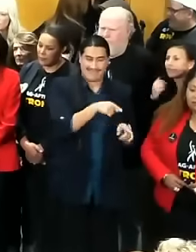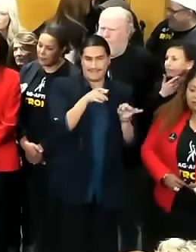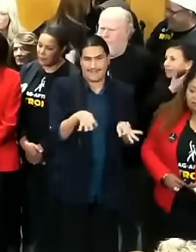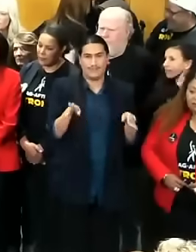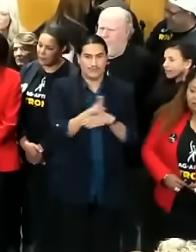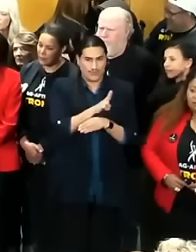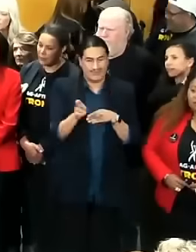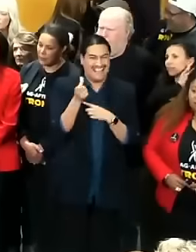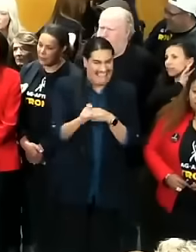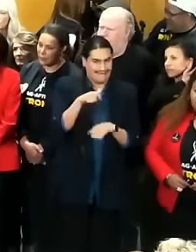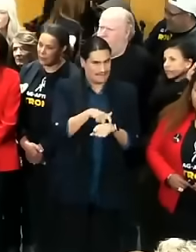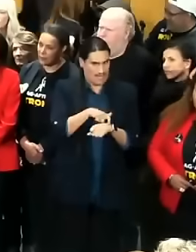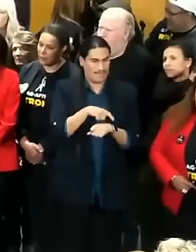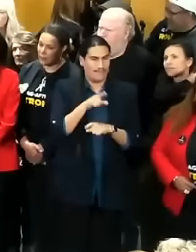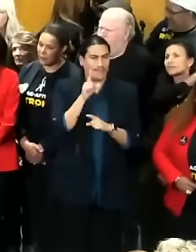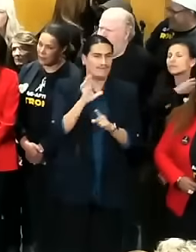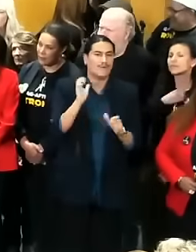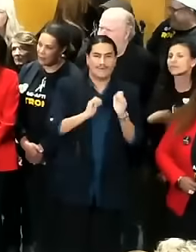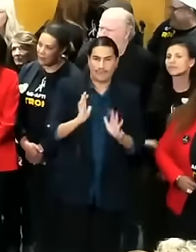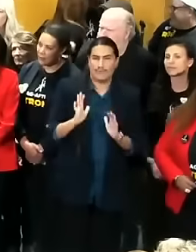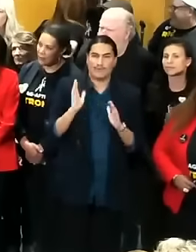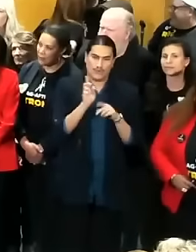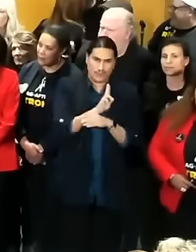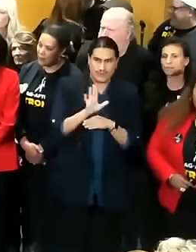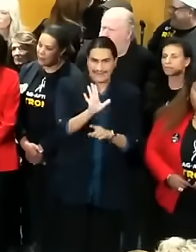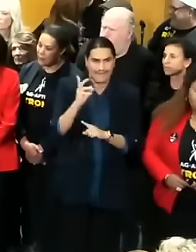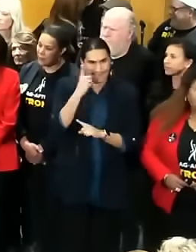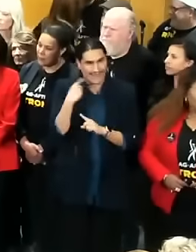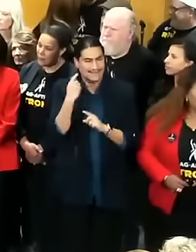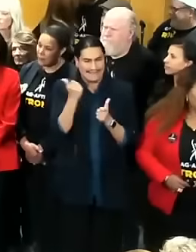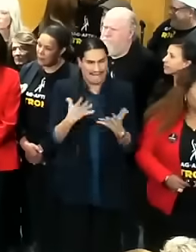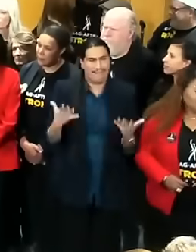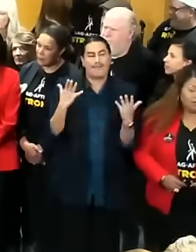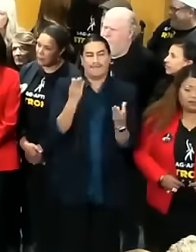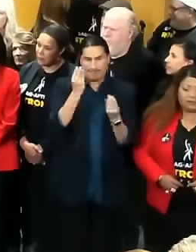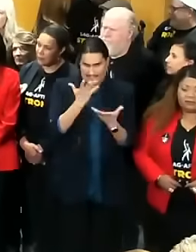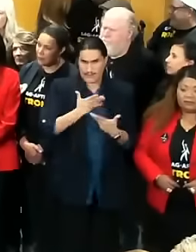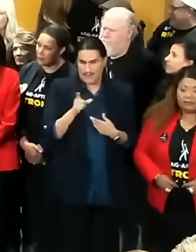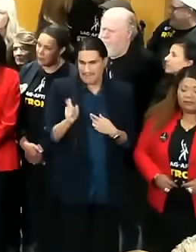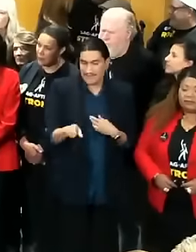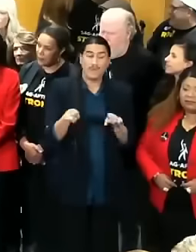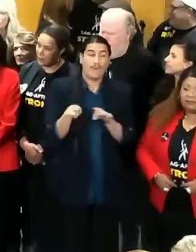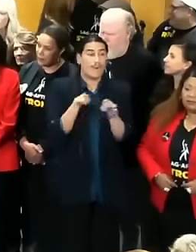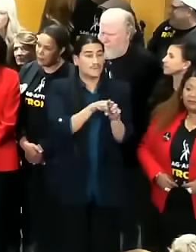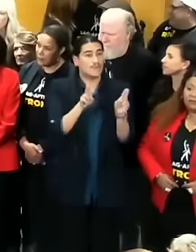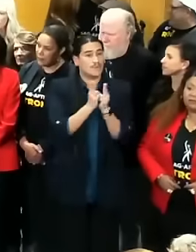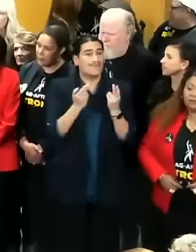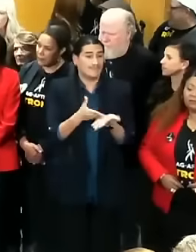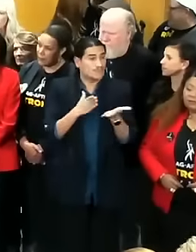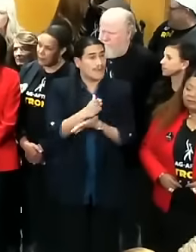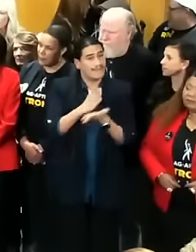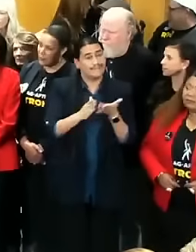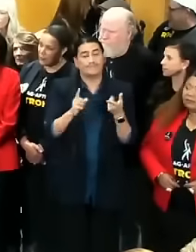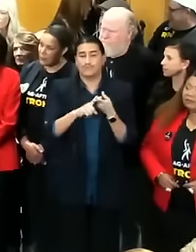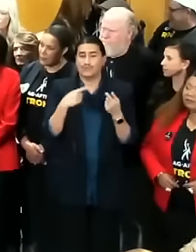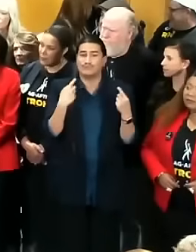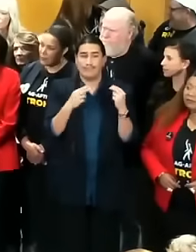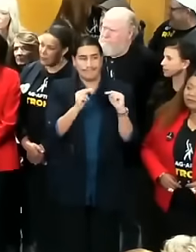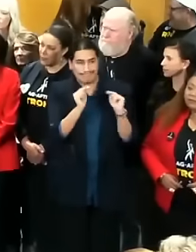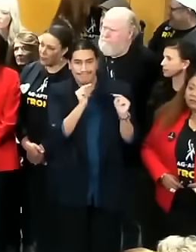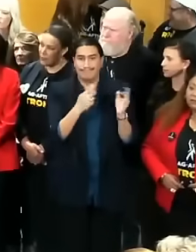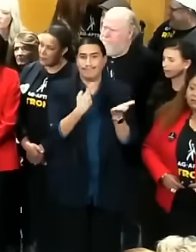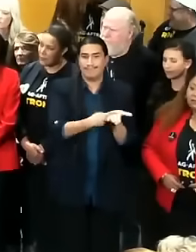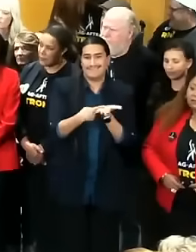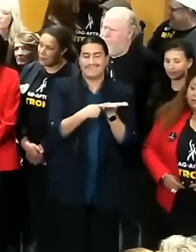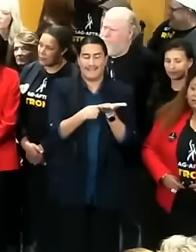create a synthetic fake performer, so we'll know about it. And number three, the union has the right to bargain over compensation on behalf of those people